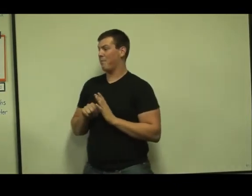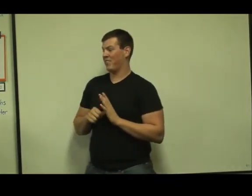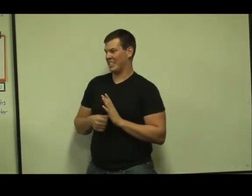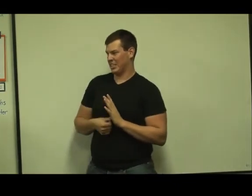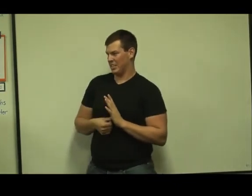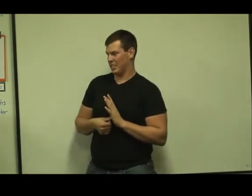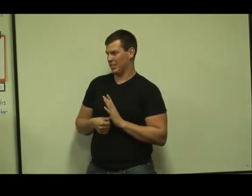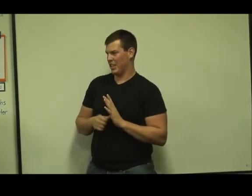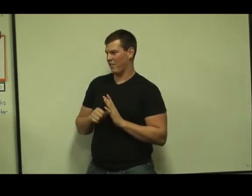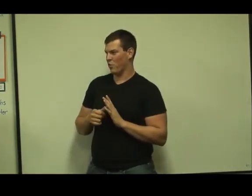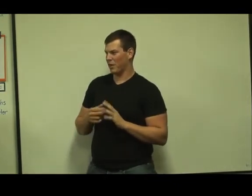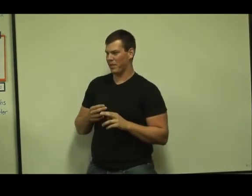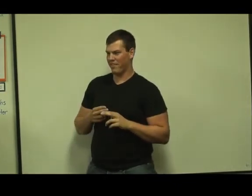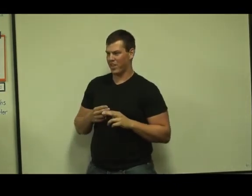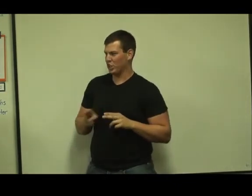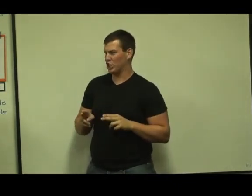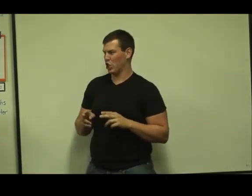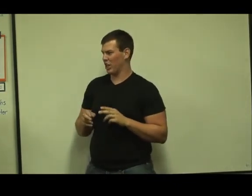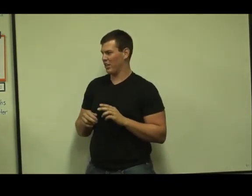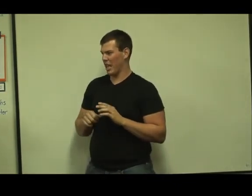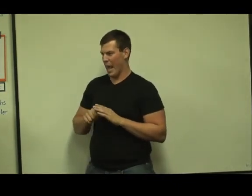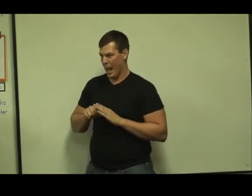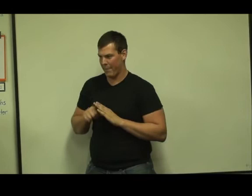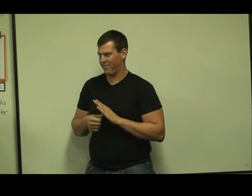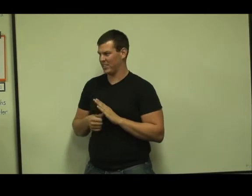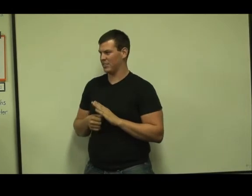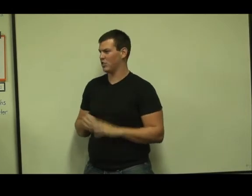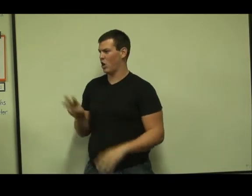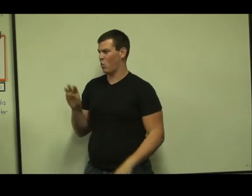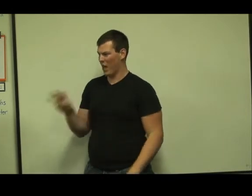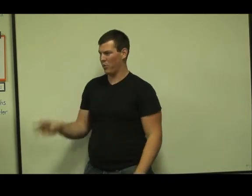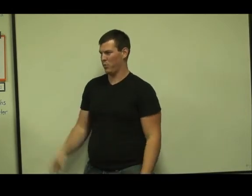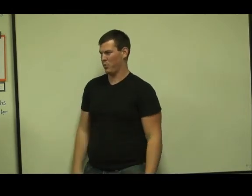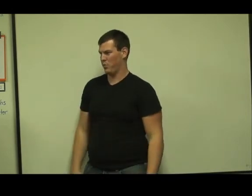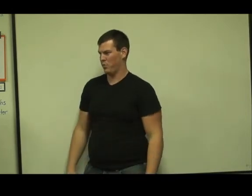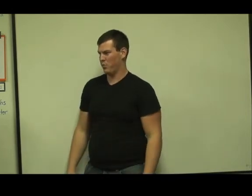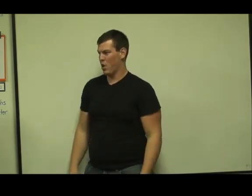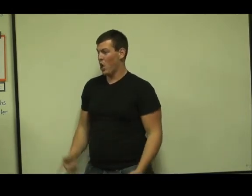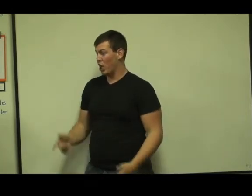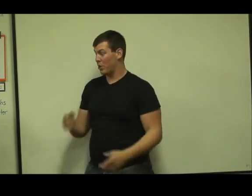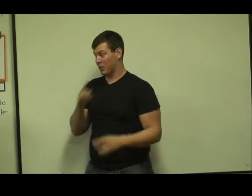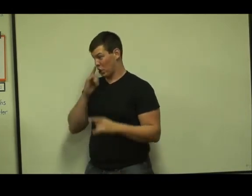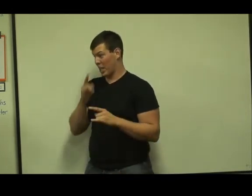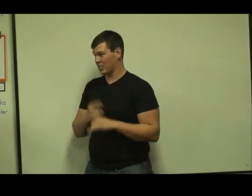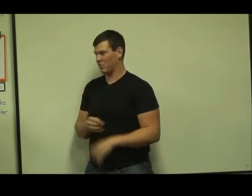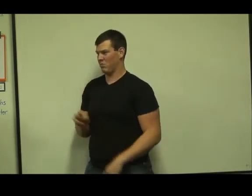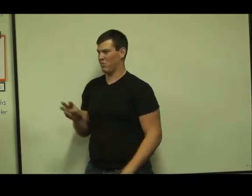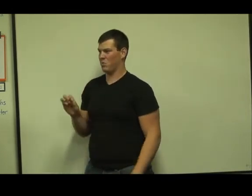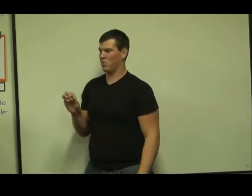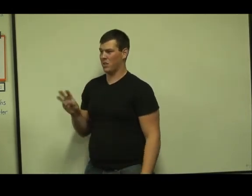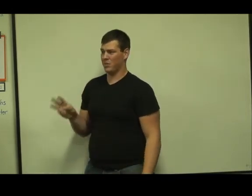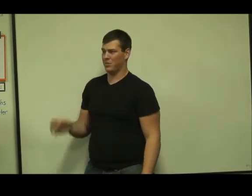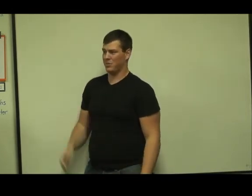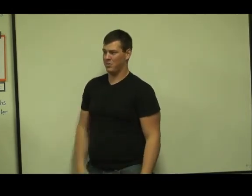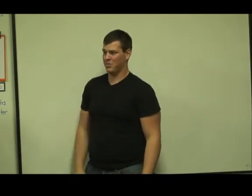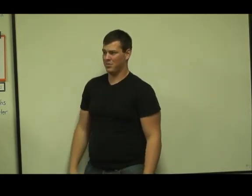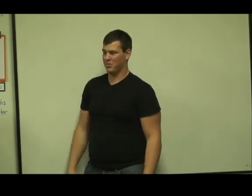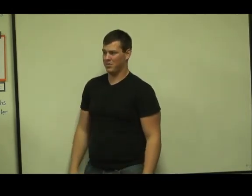if it just if the way to be very shy, if it just you go wow, you could be stuck at them. Wow.